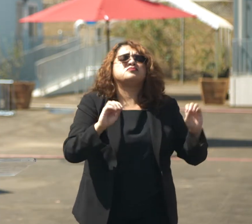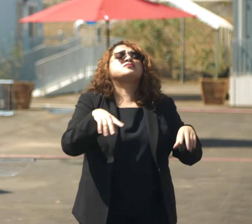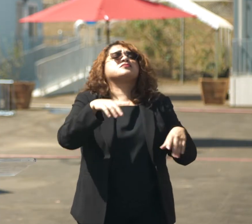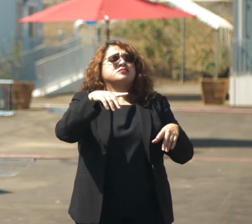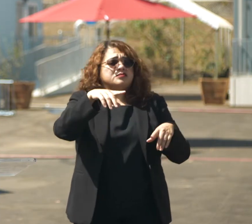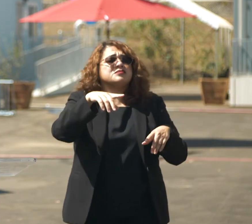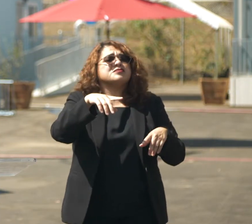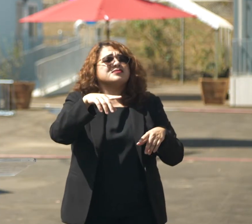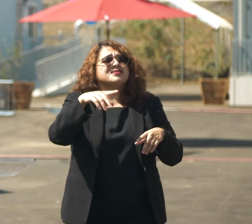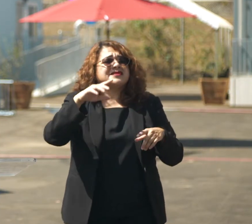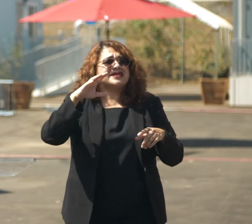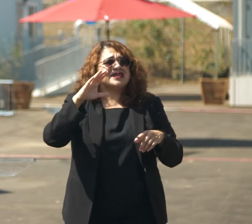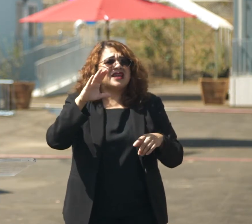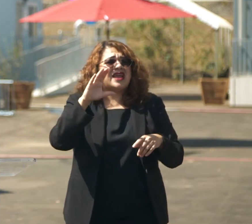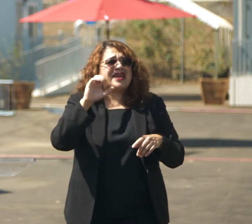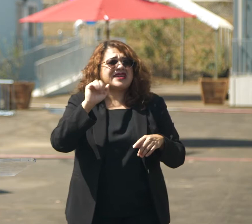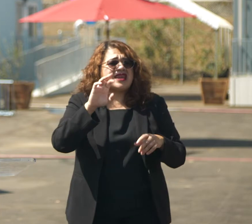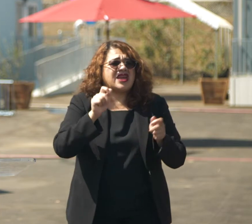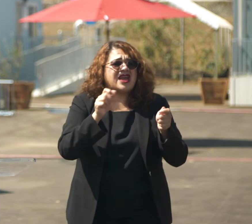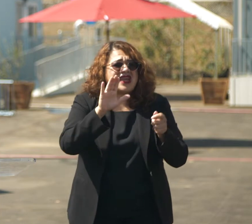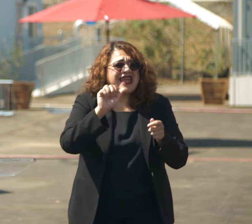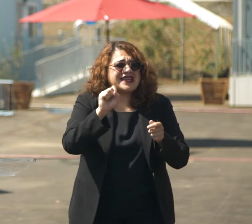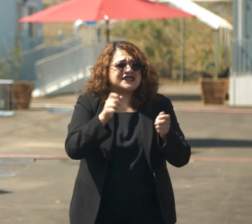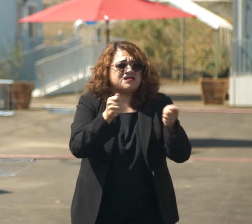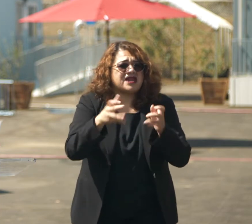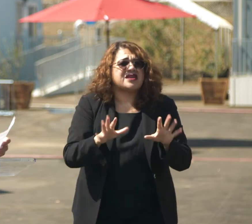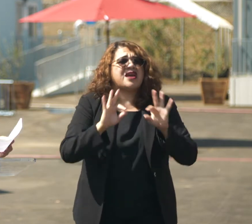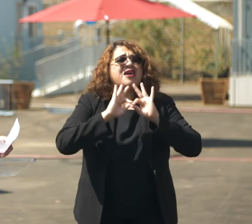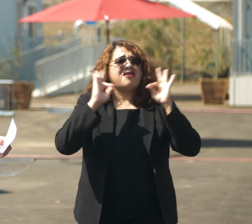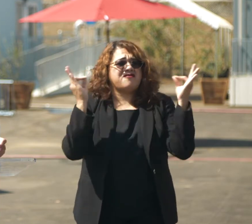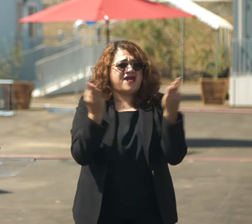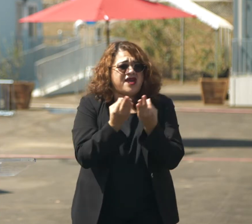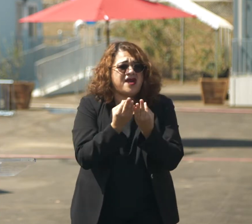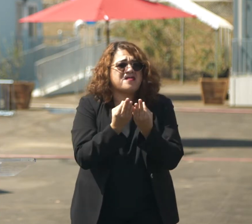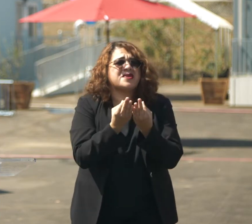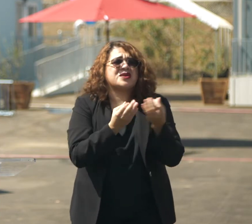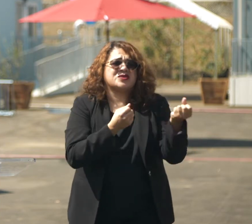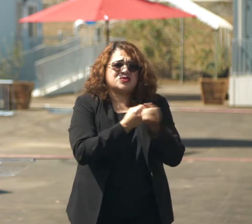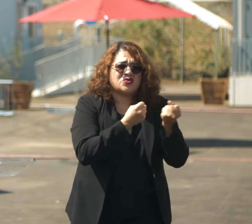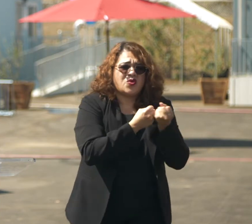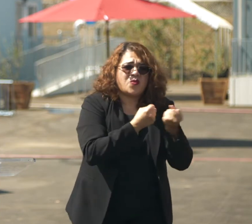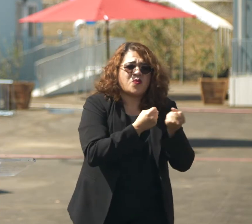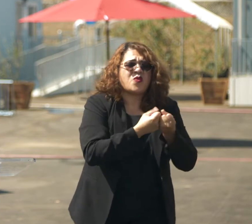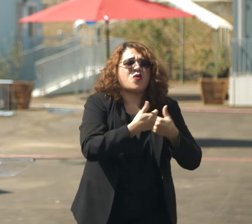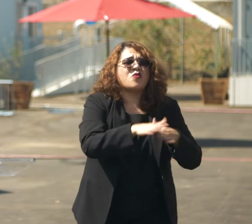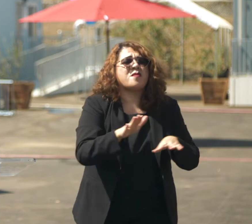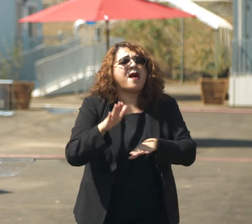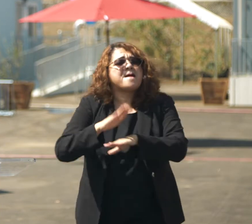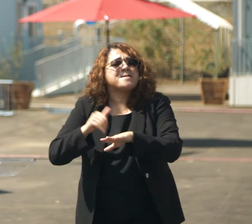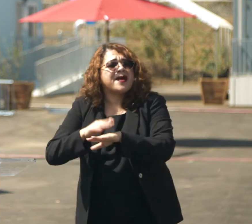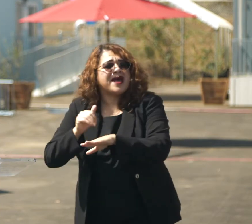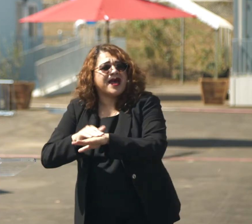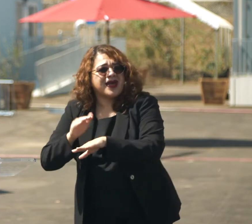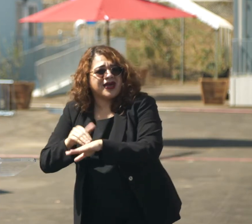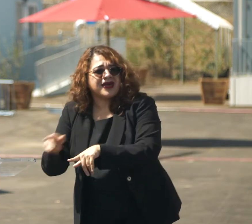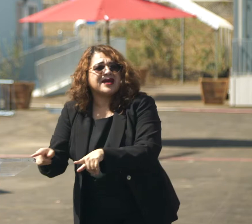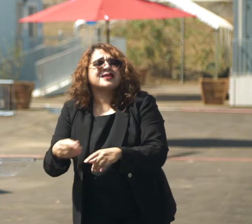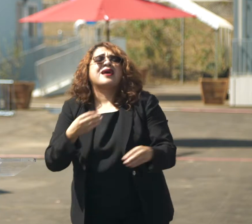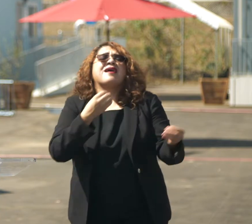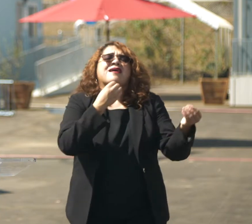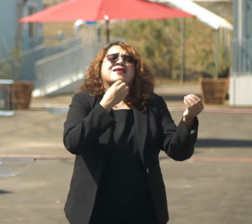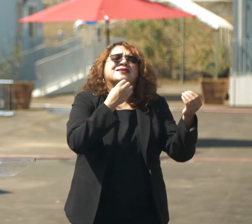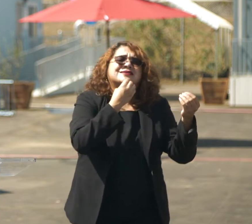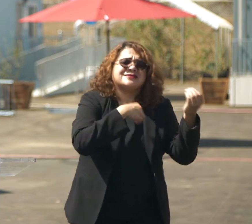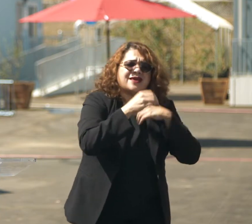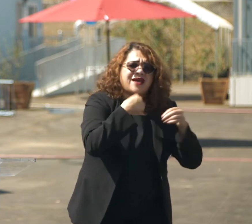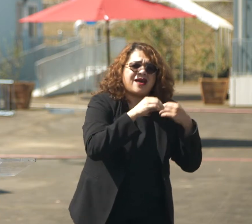a solar charging station, locations for people to store their belongings, parking lots, and more. The